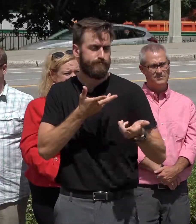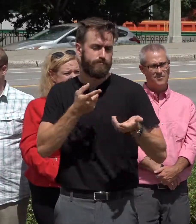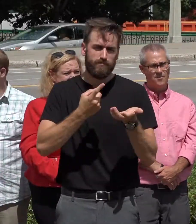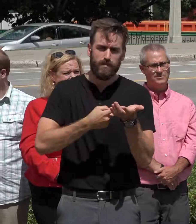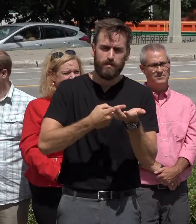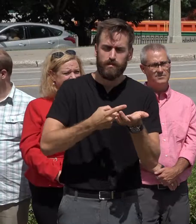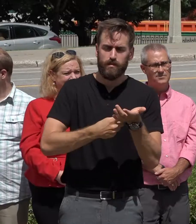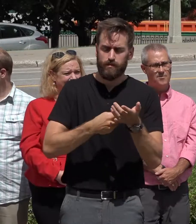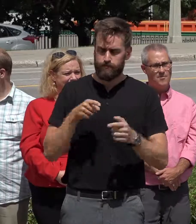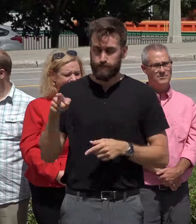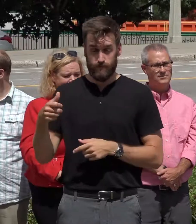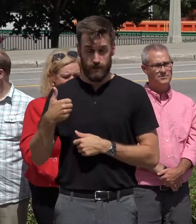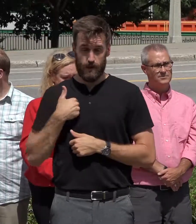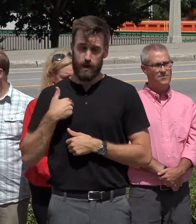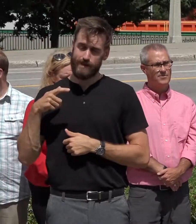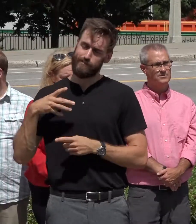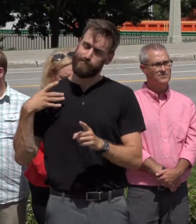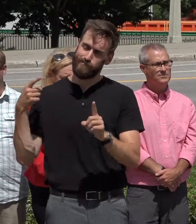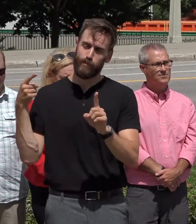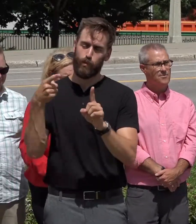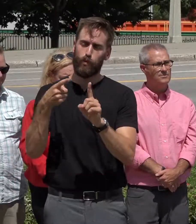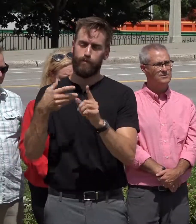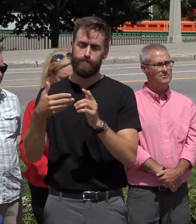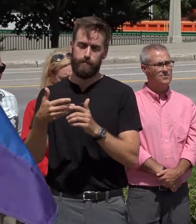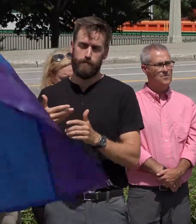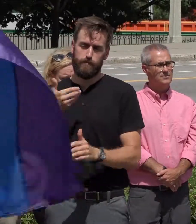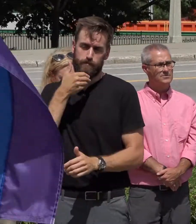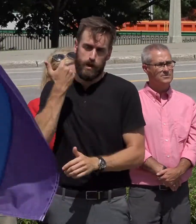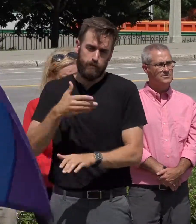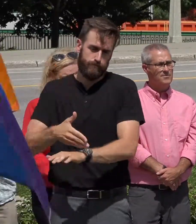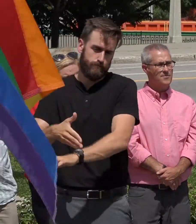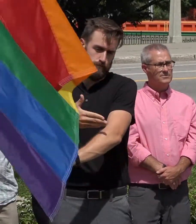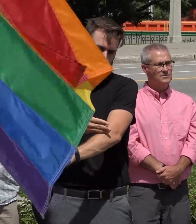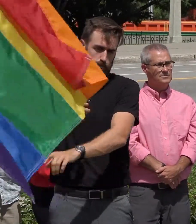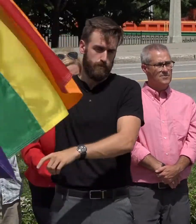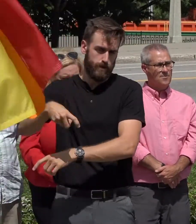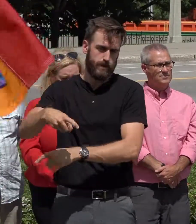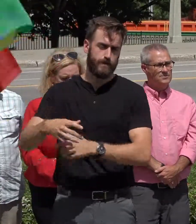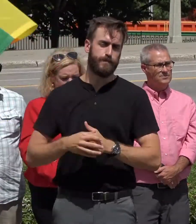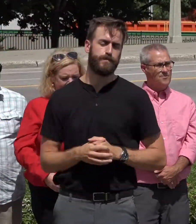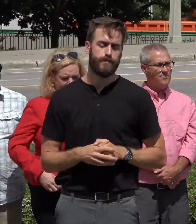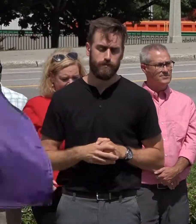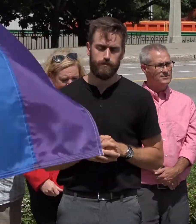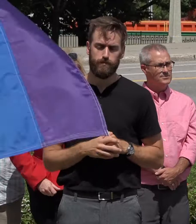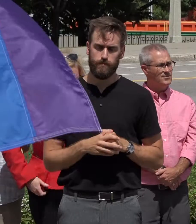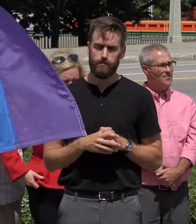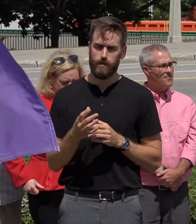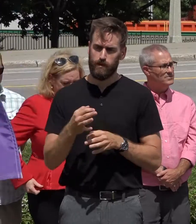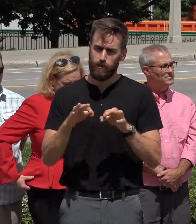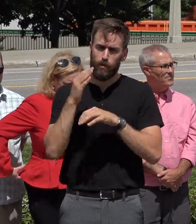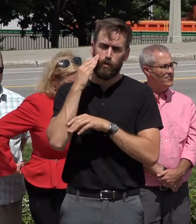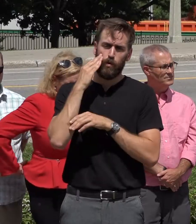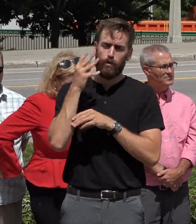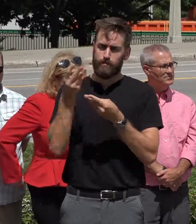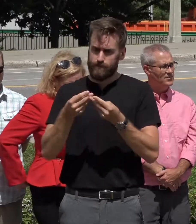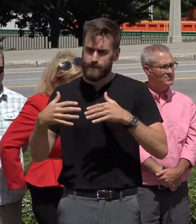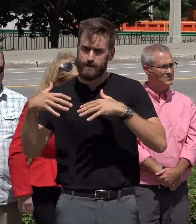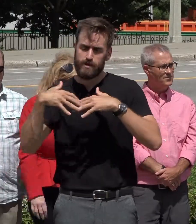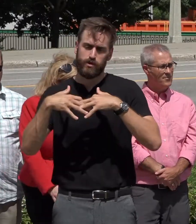something that we've got to strive for. We've got to make sure that our that Indigenous,